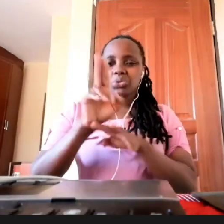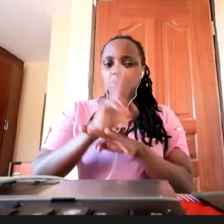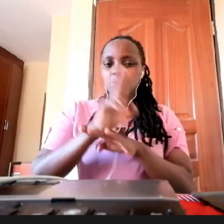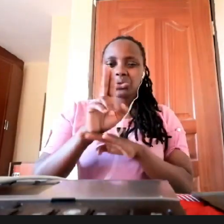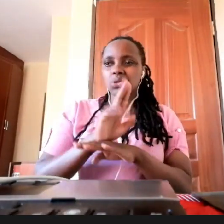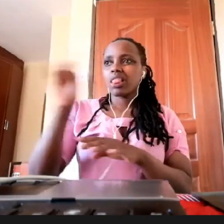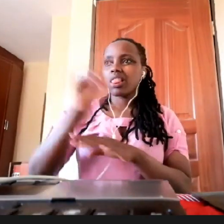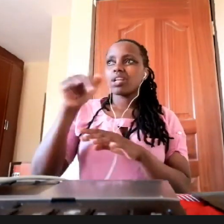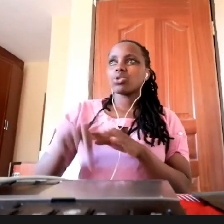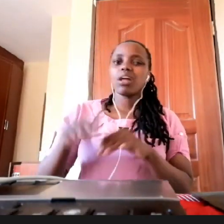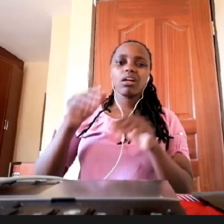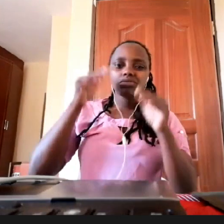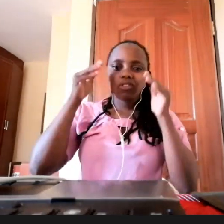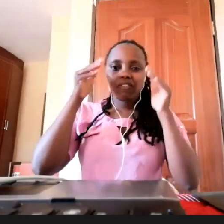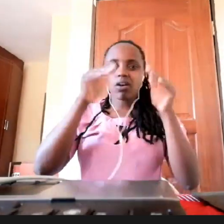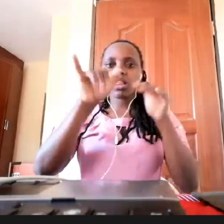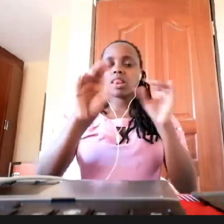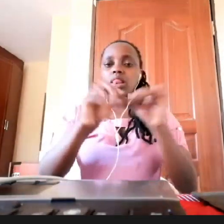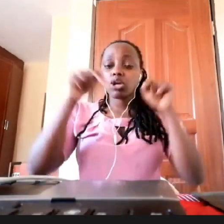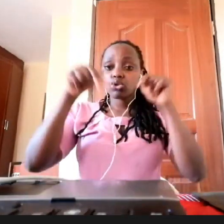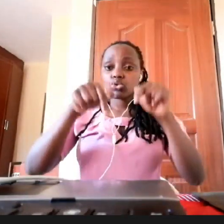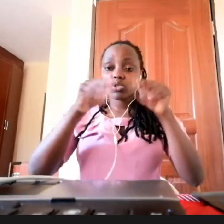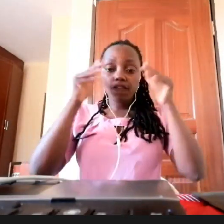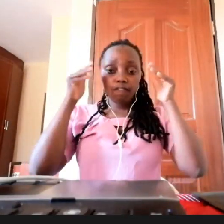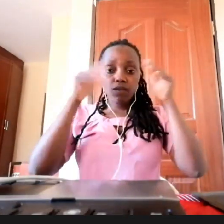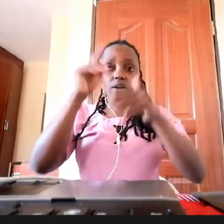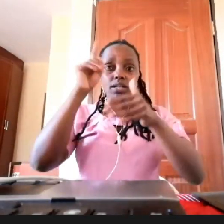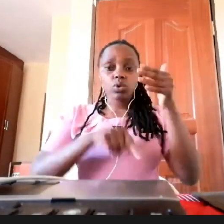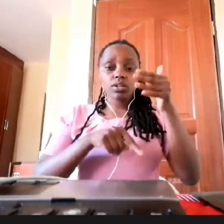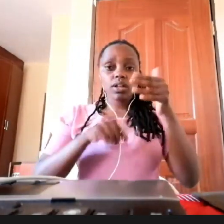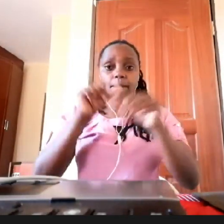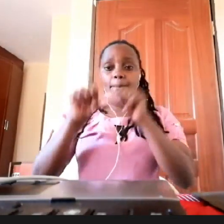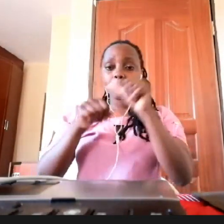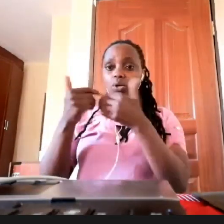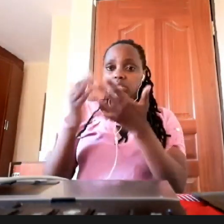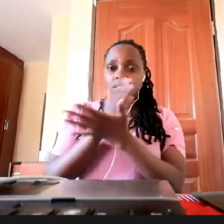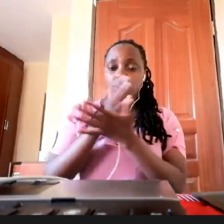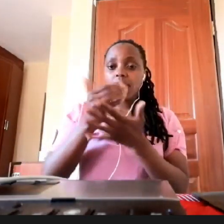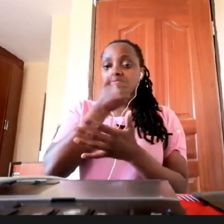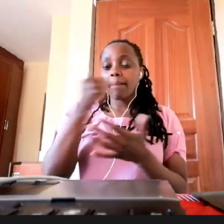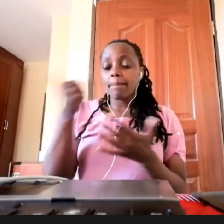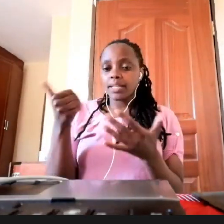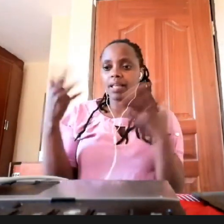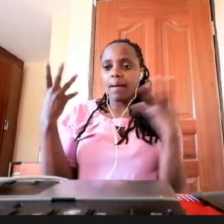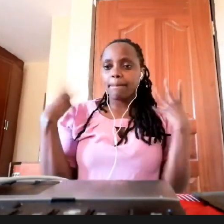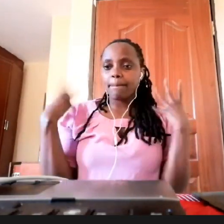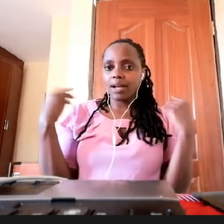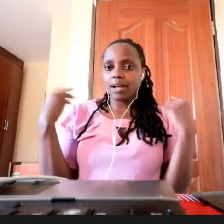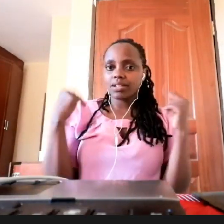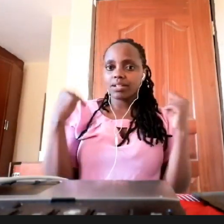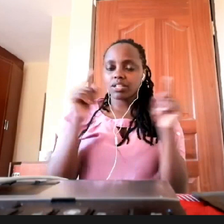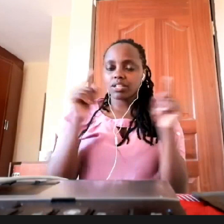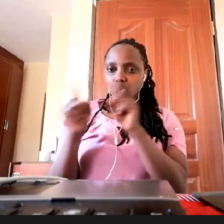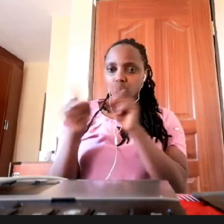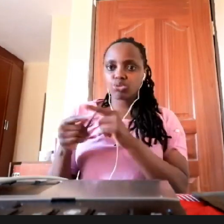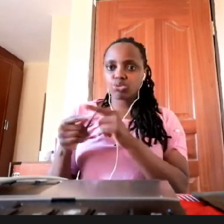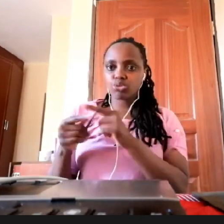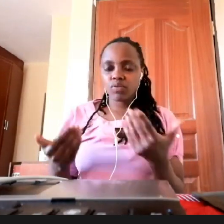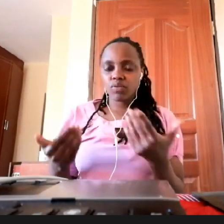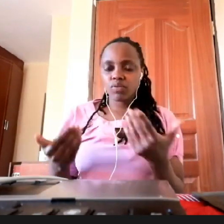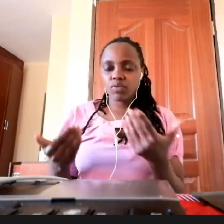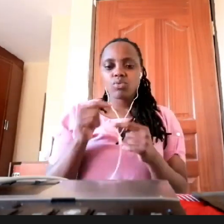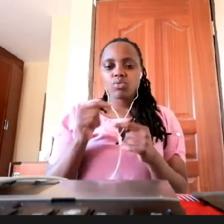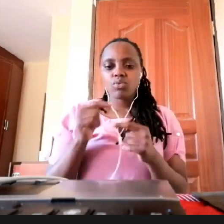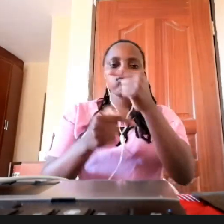into those depths. Today was more having a sharing of best practices, and we will, of course, proceed to ensure